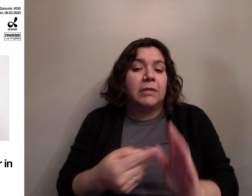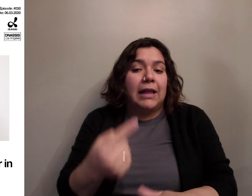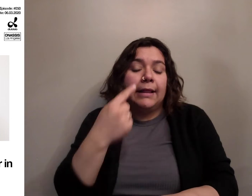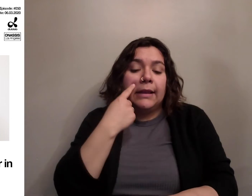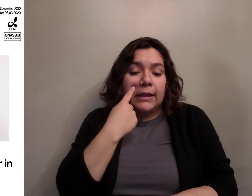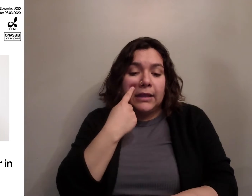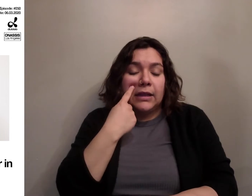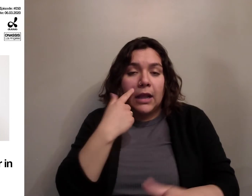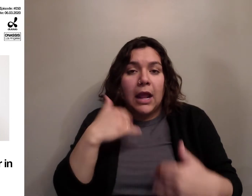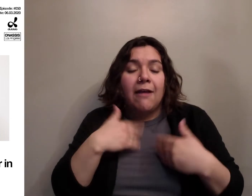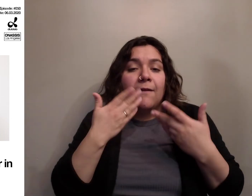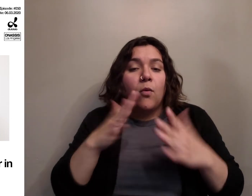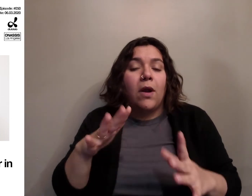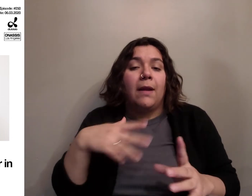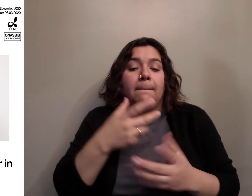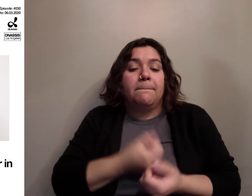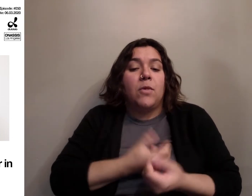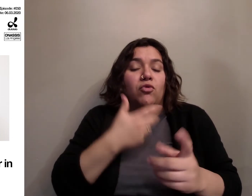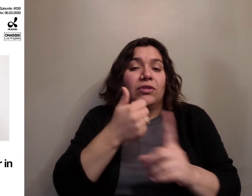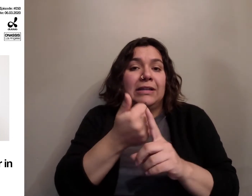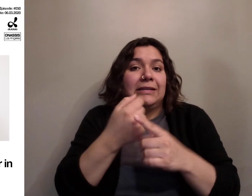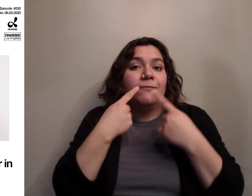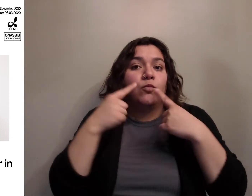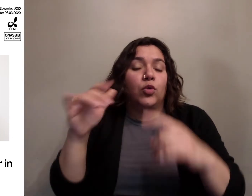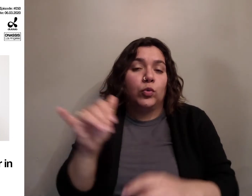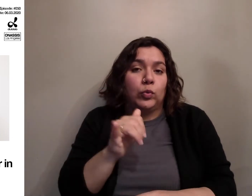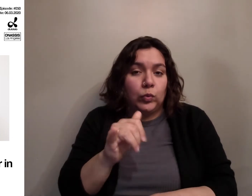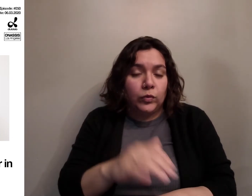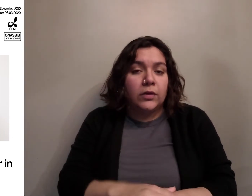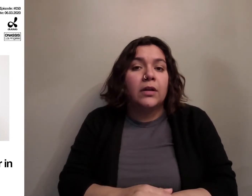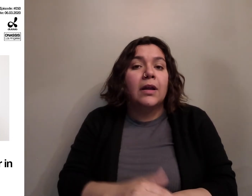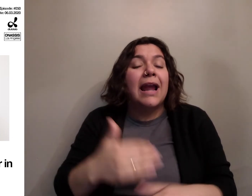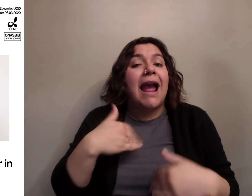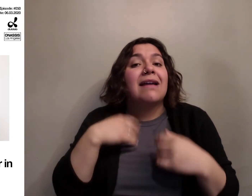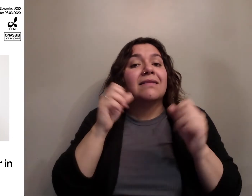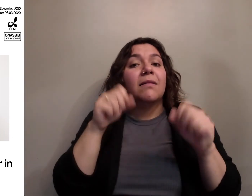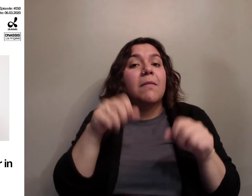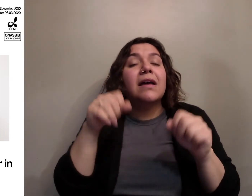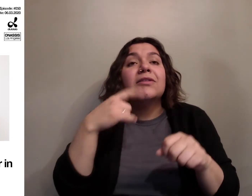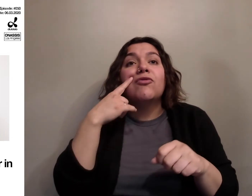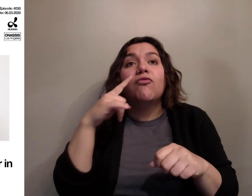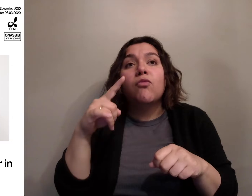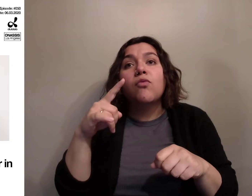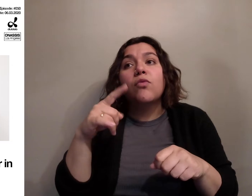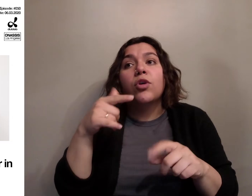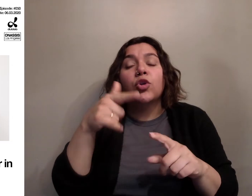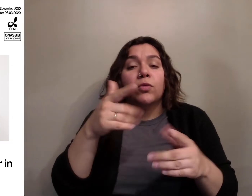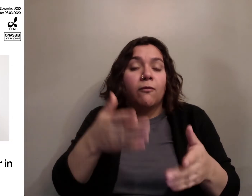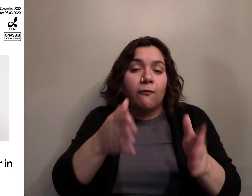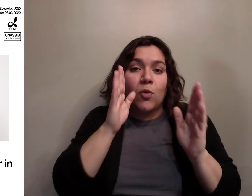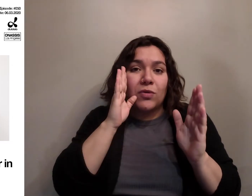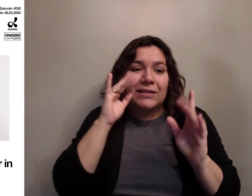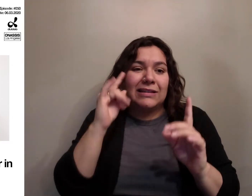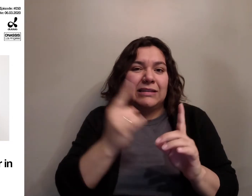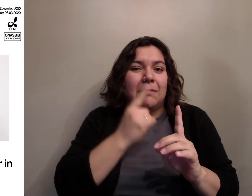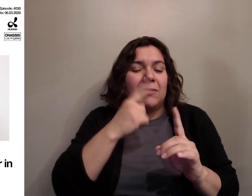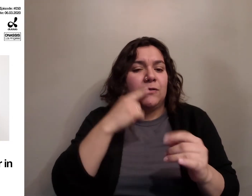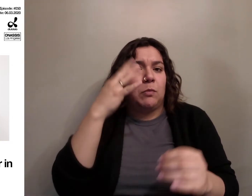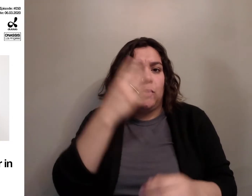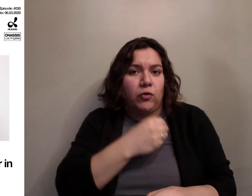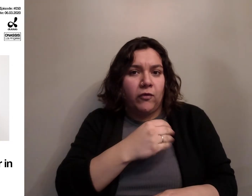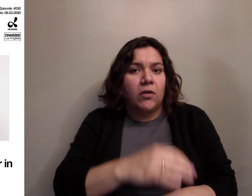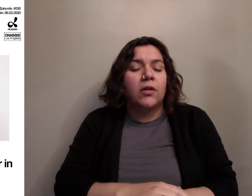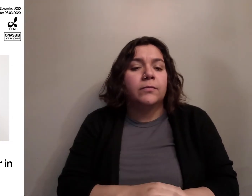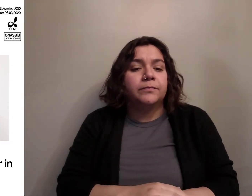are deteriorating around you. And I think that's a way that poetry works too and functions. It has this capacity